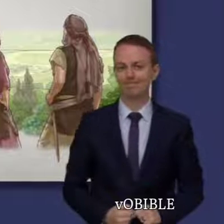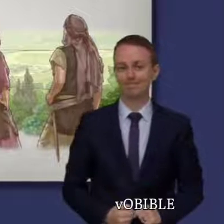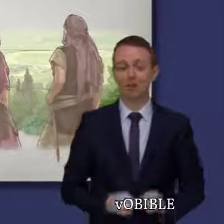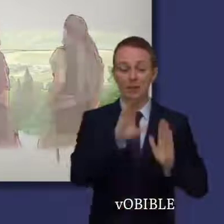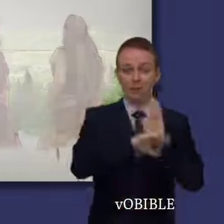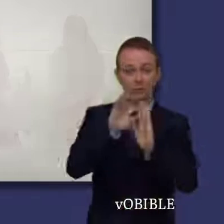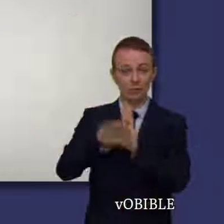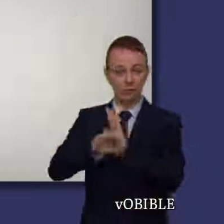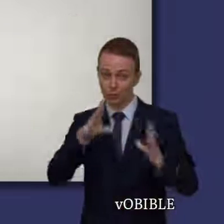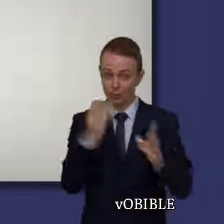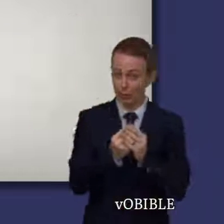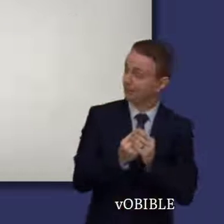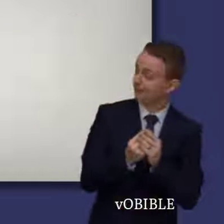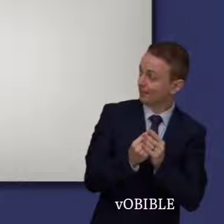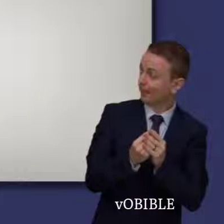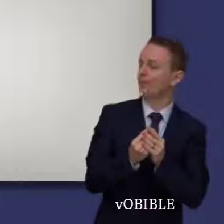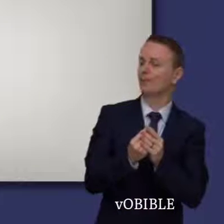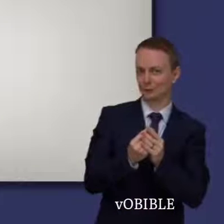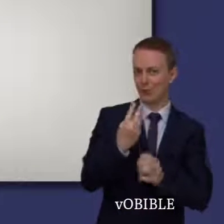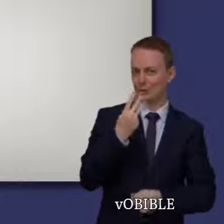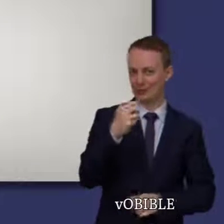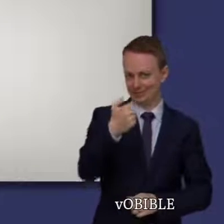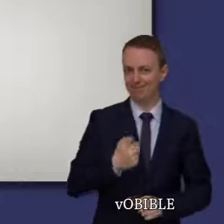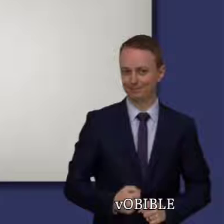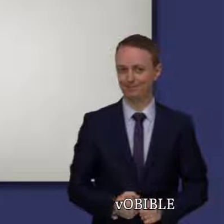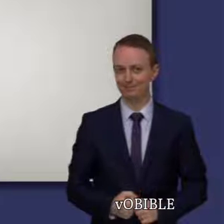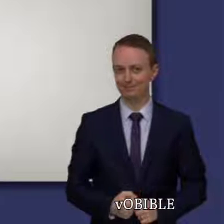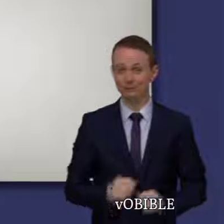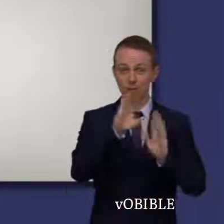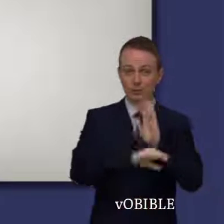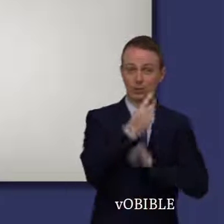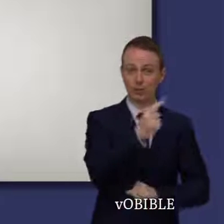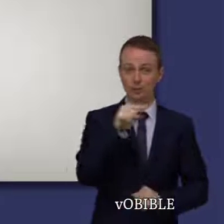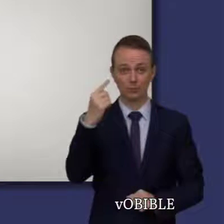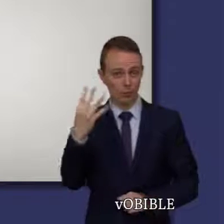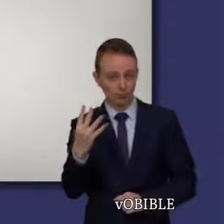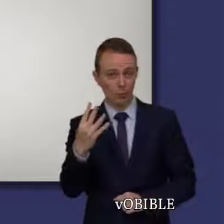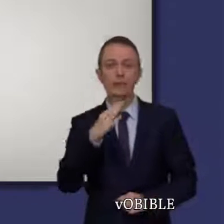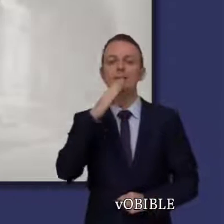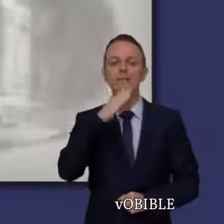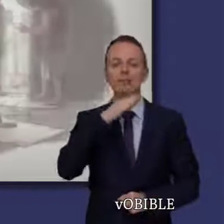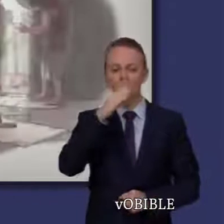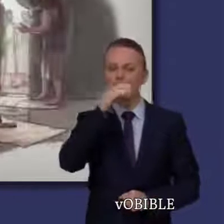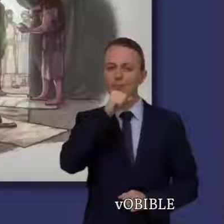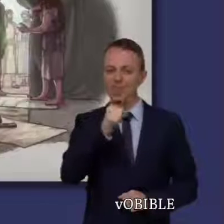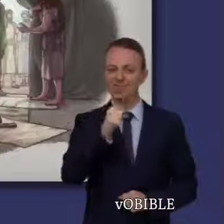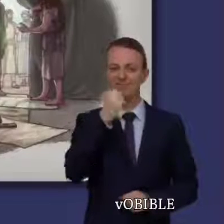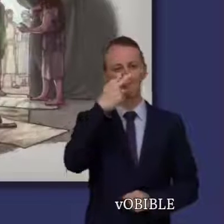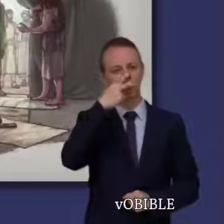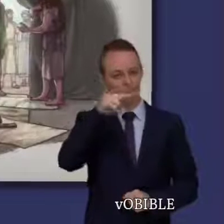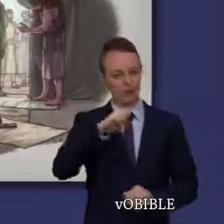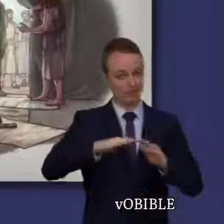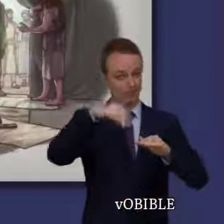faith. Numbers has 36 chapters. In chapters 1 to 4, Israelite